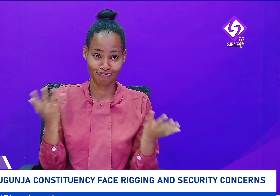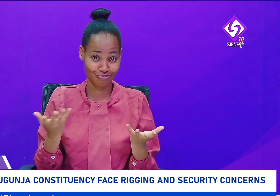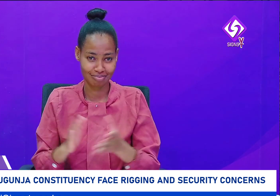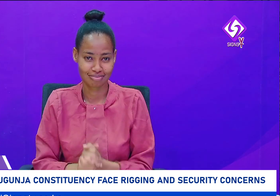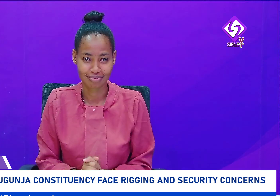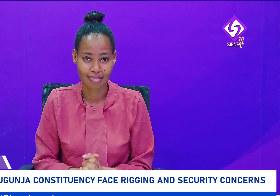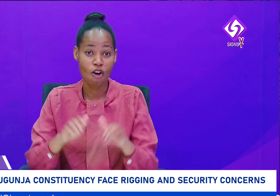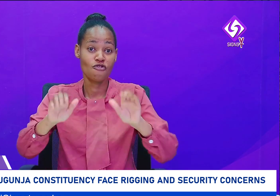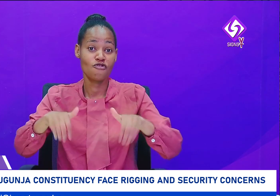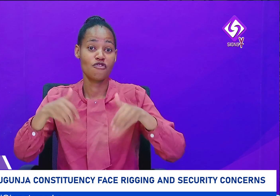And finally,